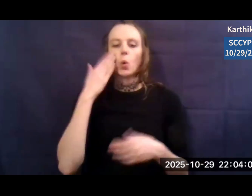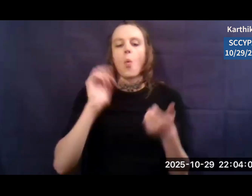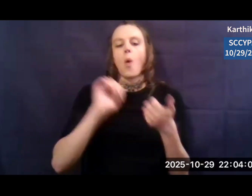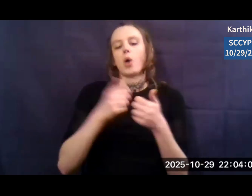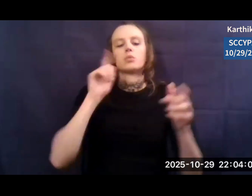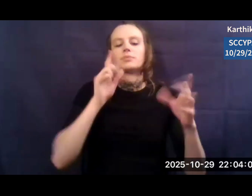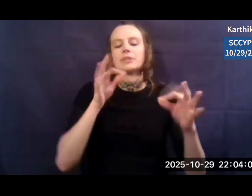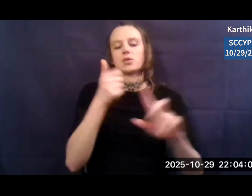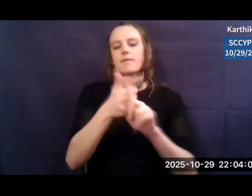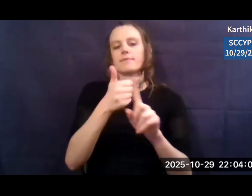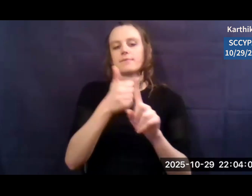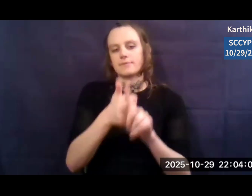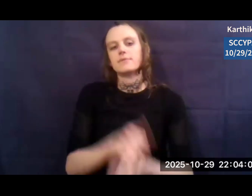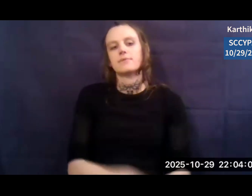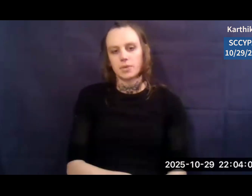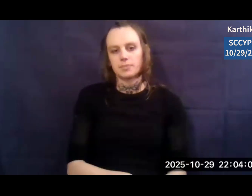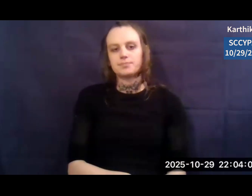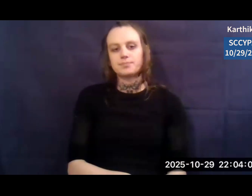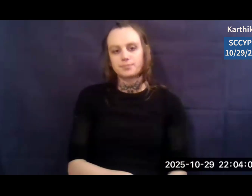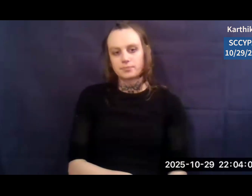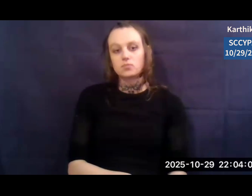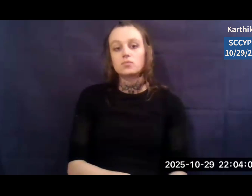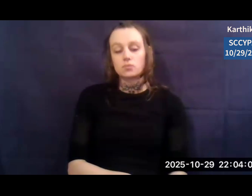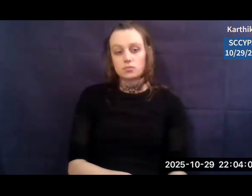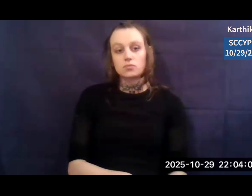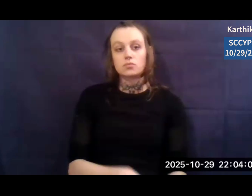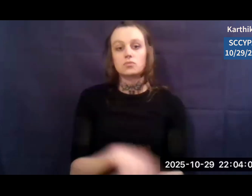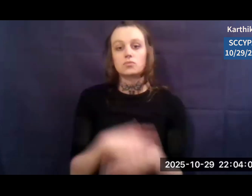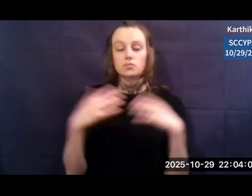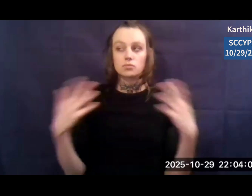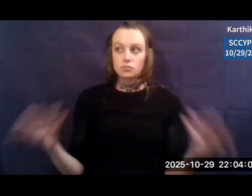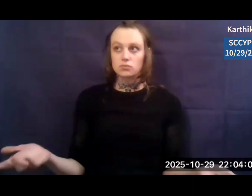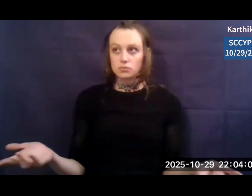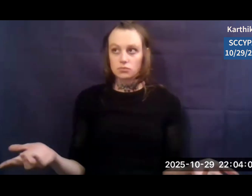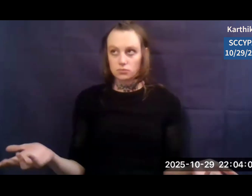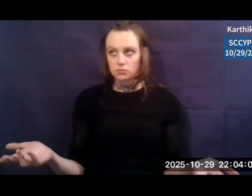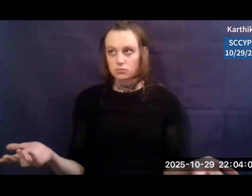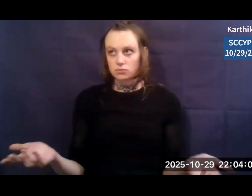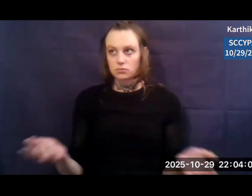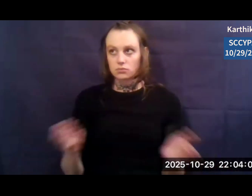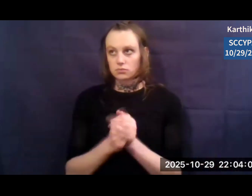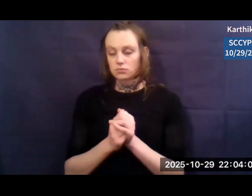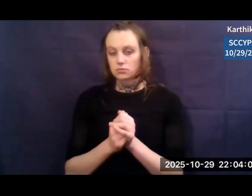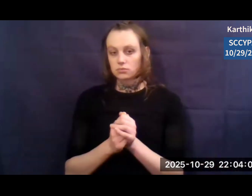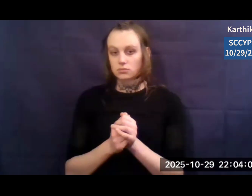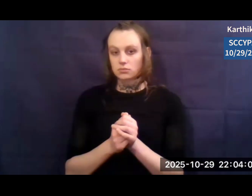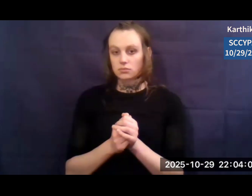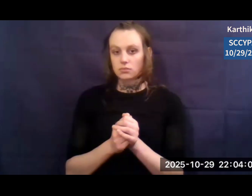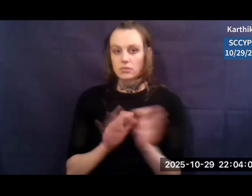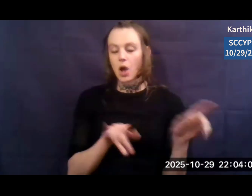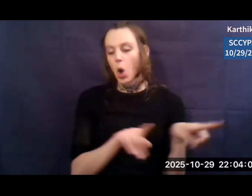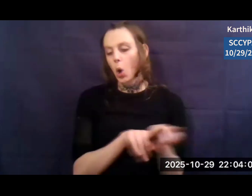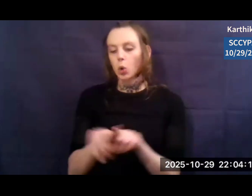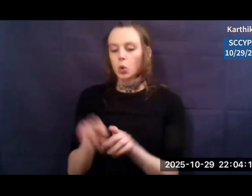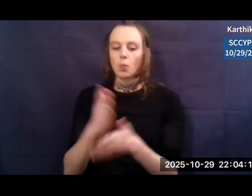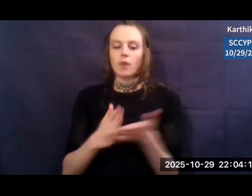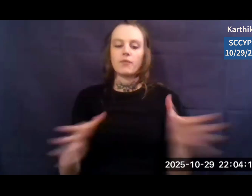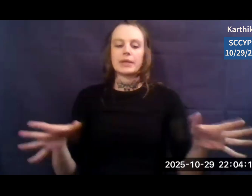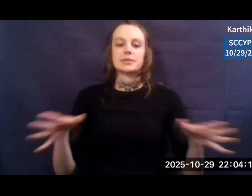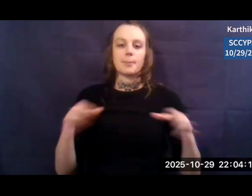by yourself. So, like that is also part of the acceptance process where it's like,